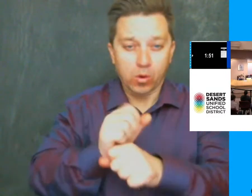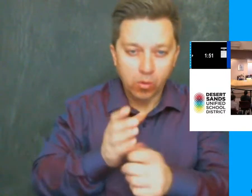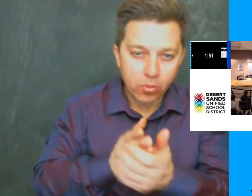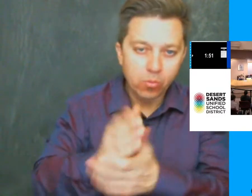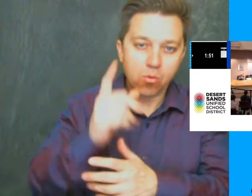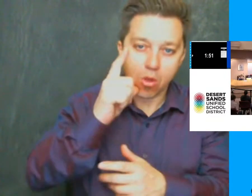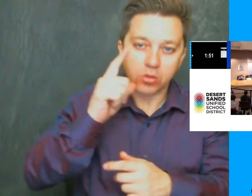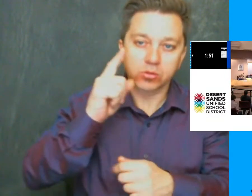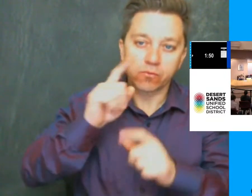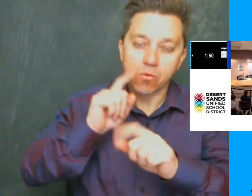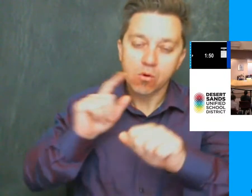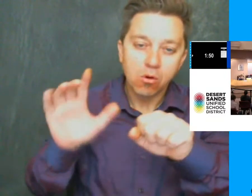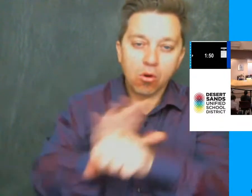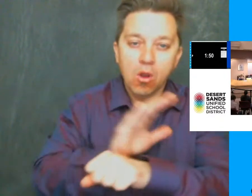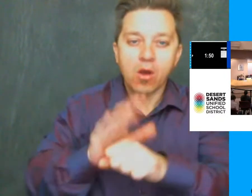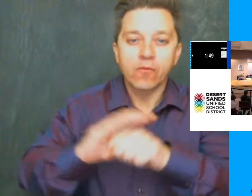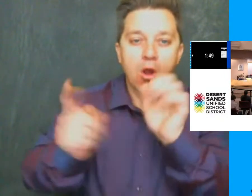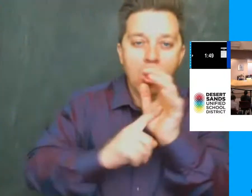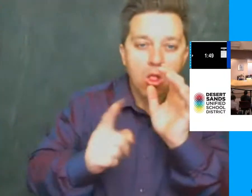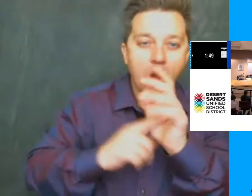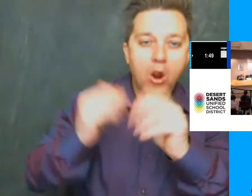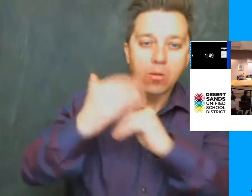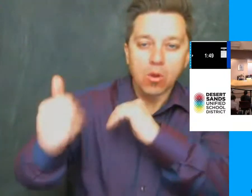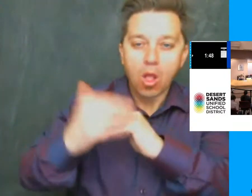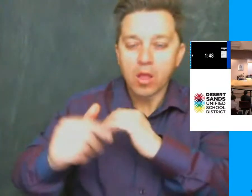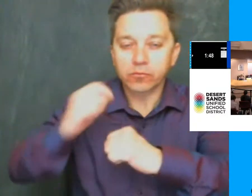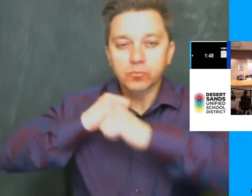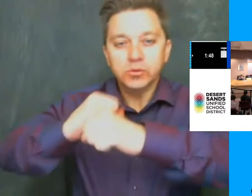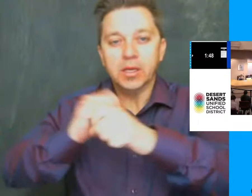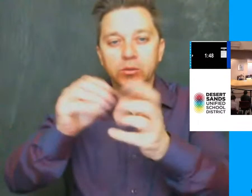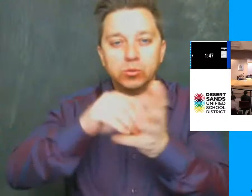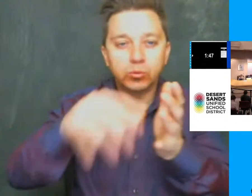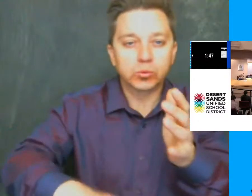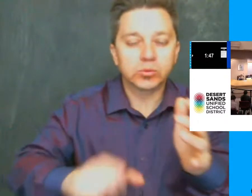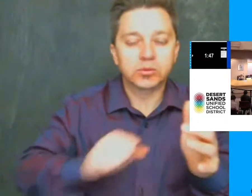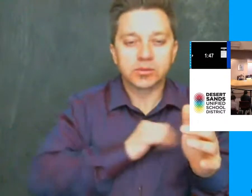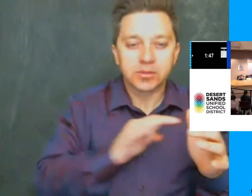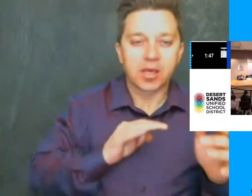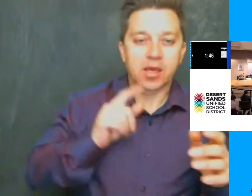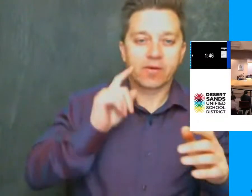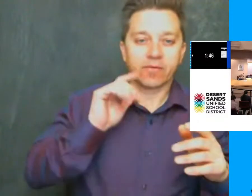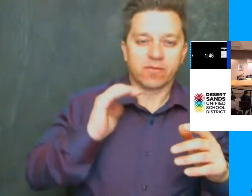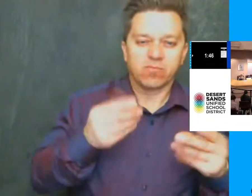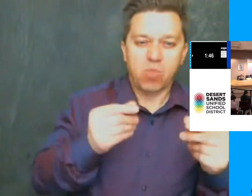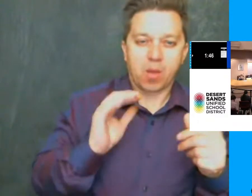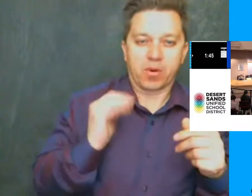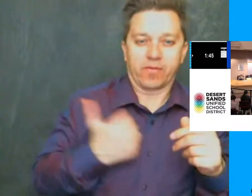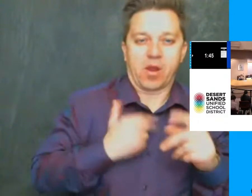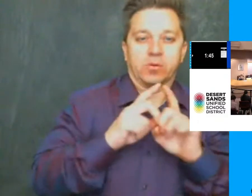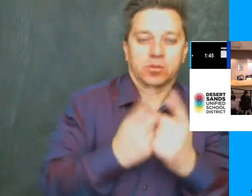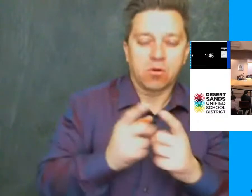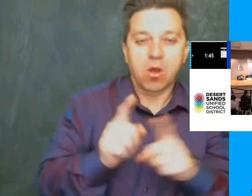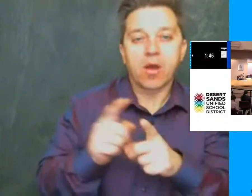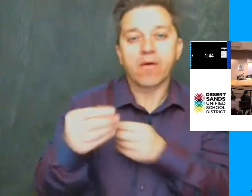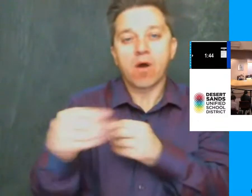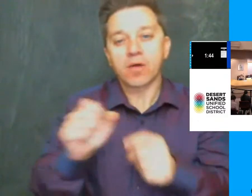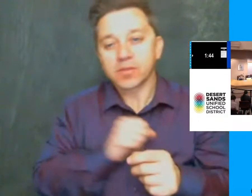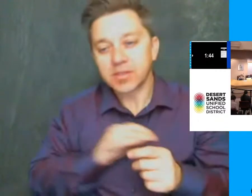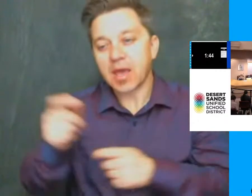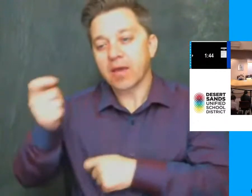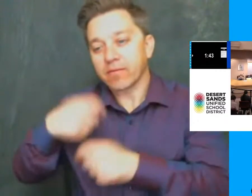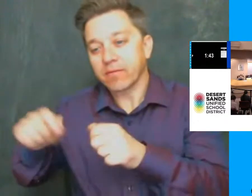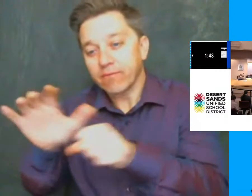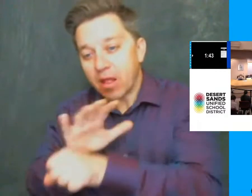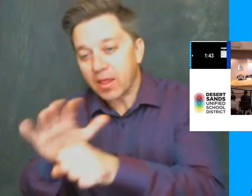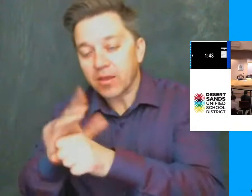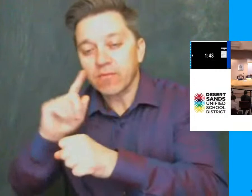calls while protecting the students and staff and property of our district. We also have office staff filling in for other office staff members due